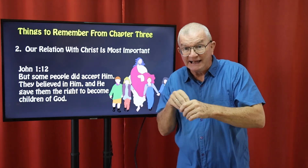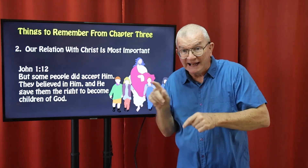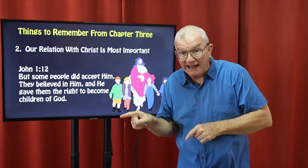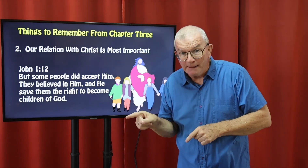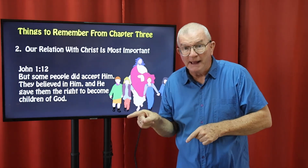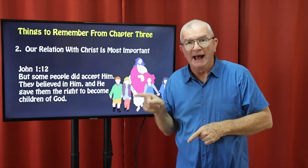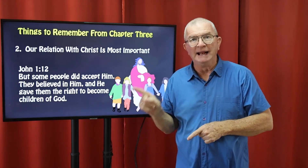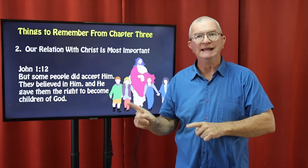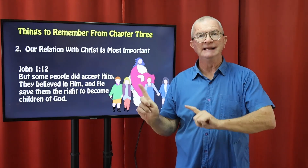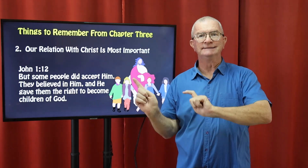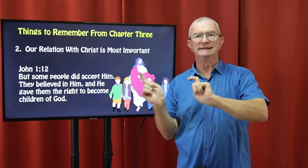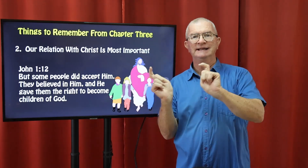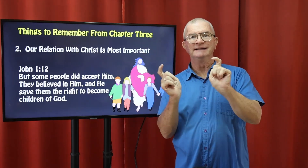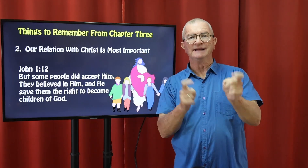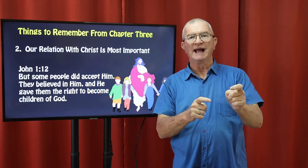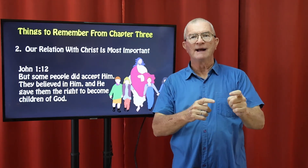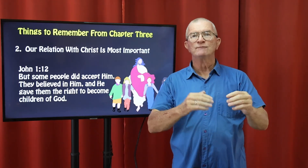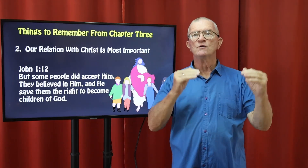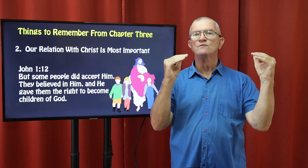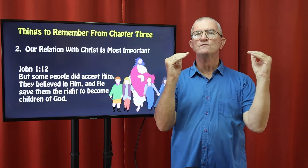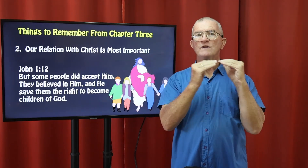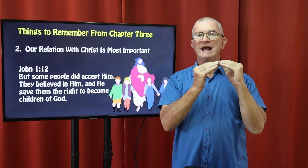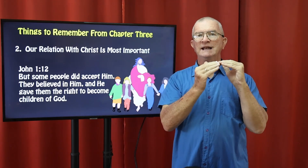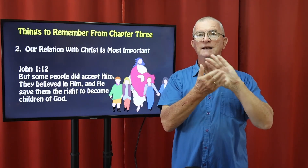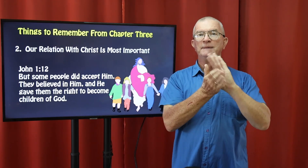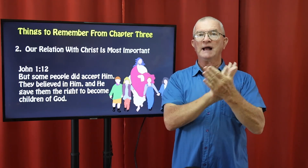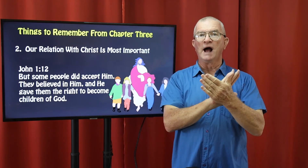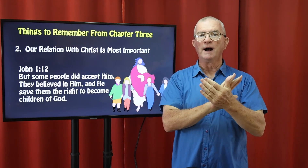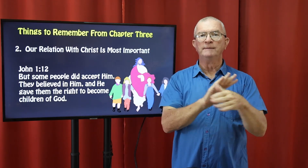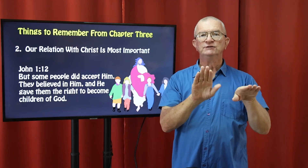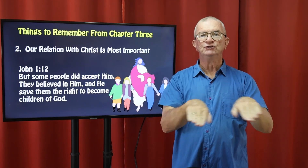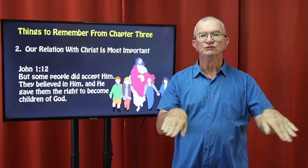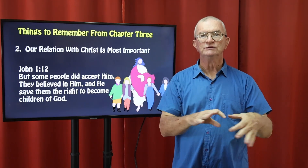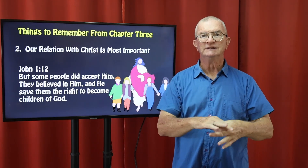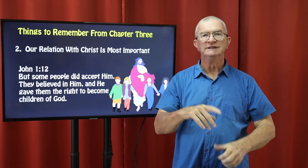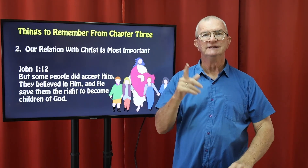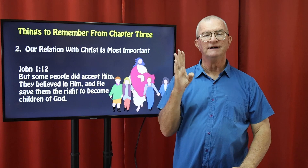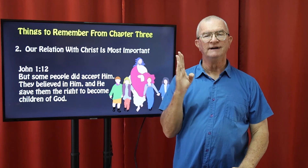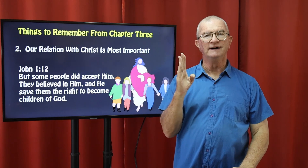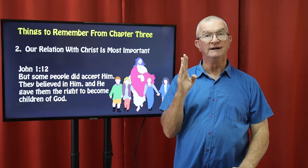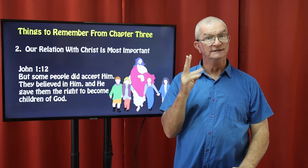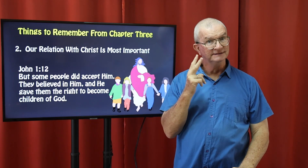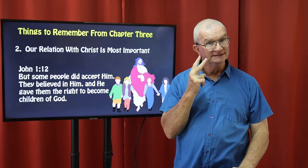him, and he gave them the right to become children of God. You see?